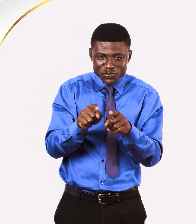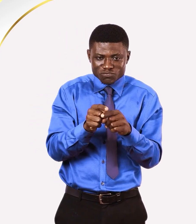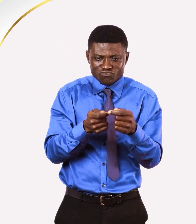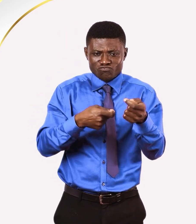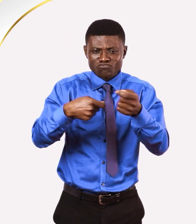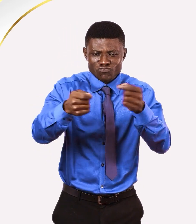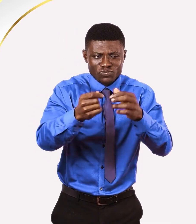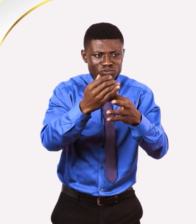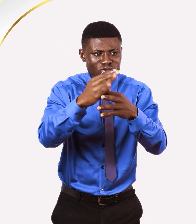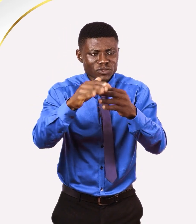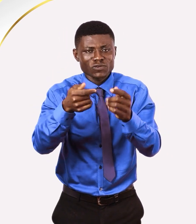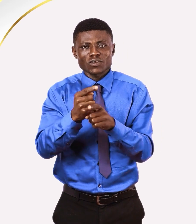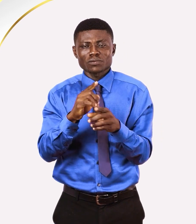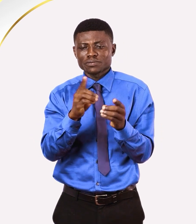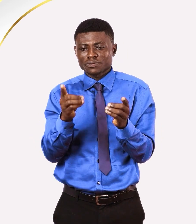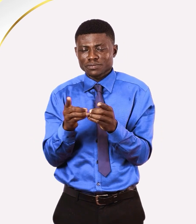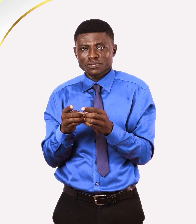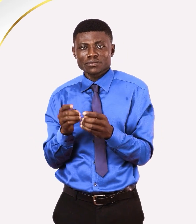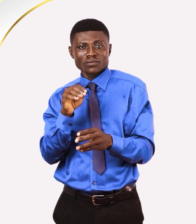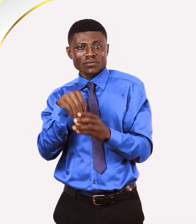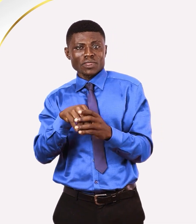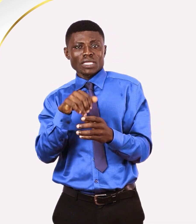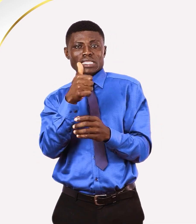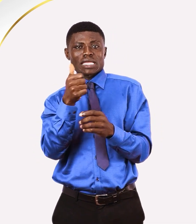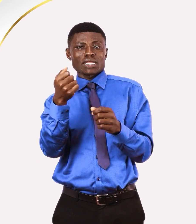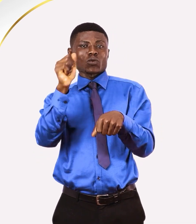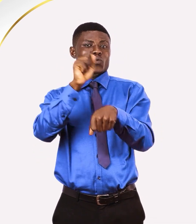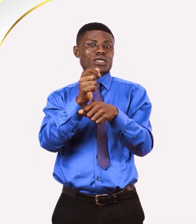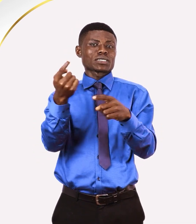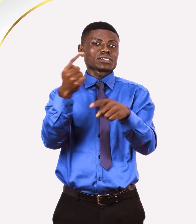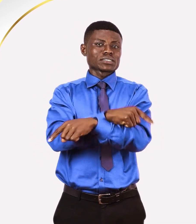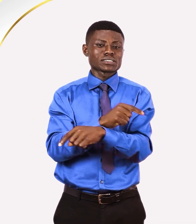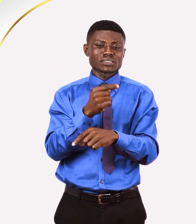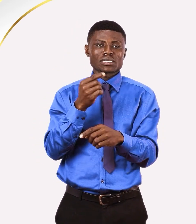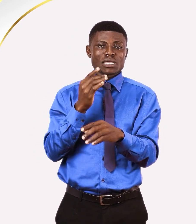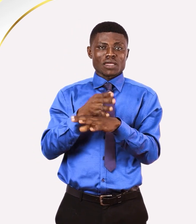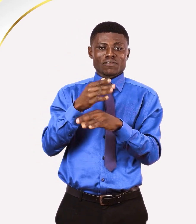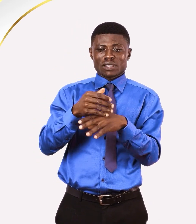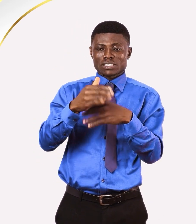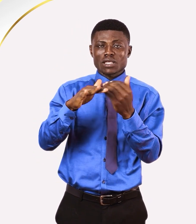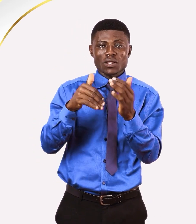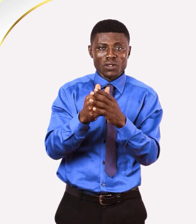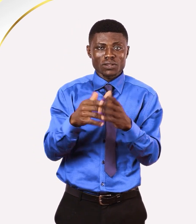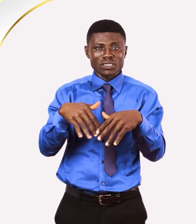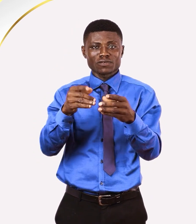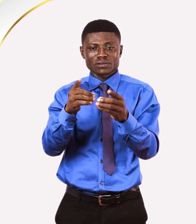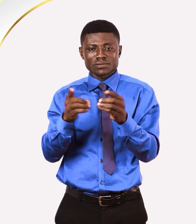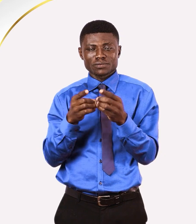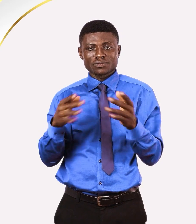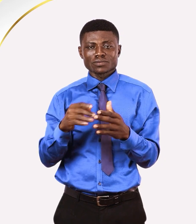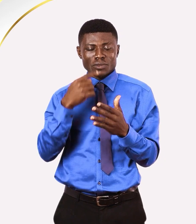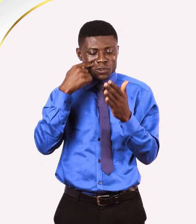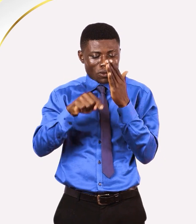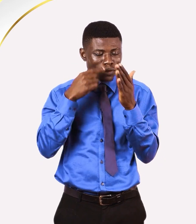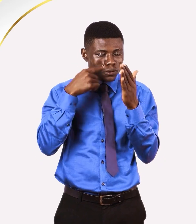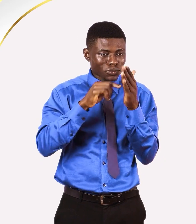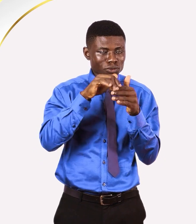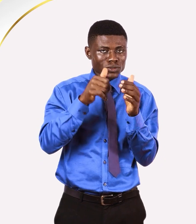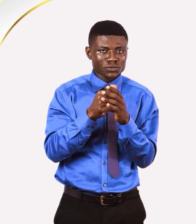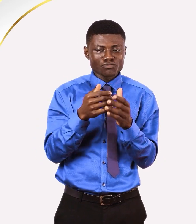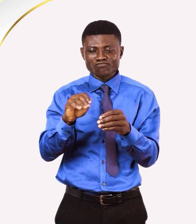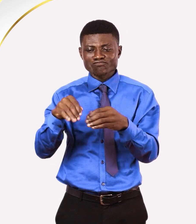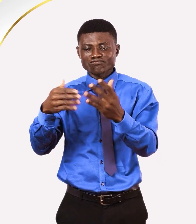and dispatched from the department within 10 working days after submission to the department, reviewing